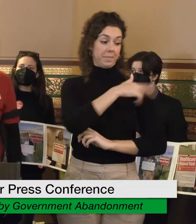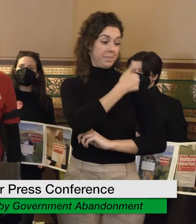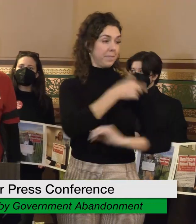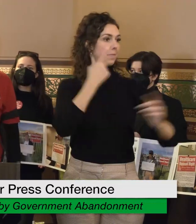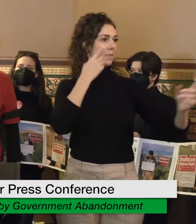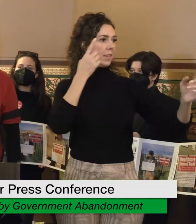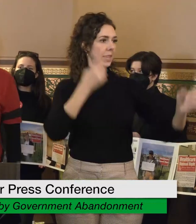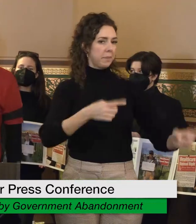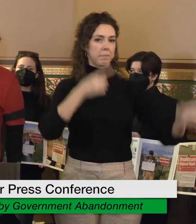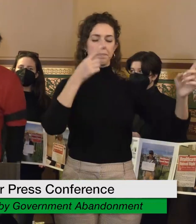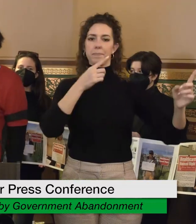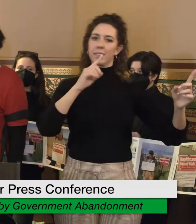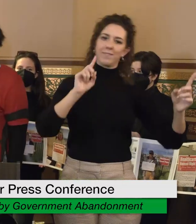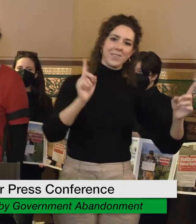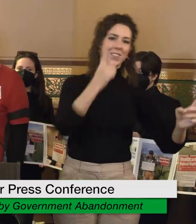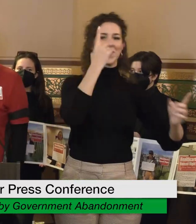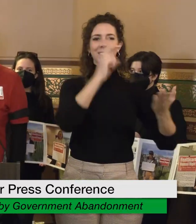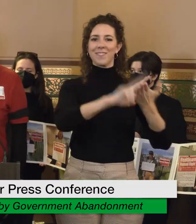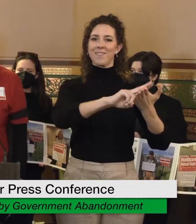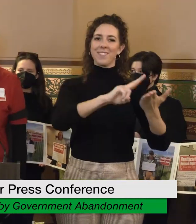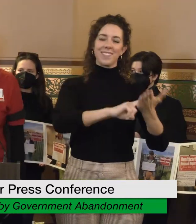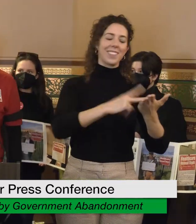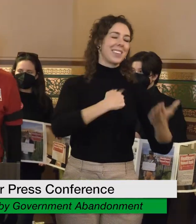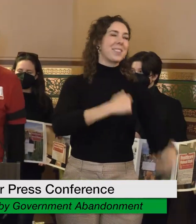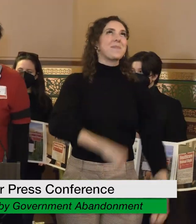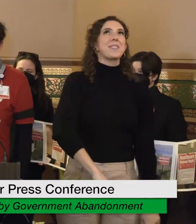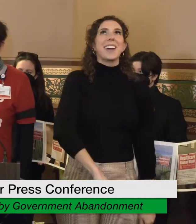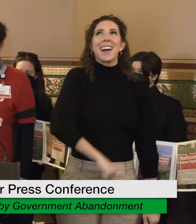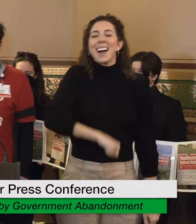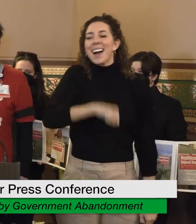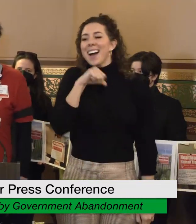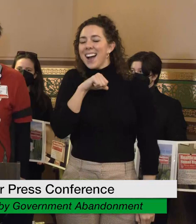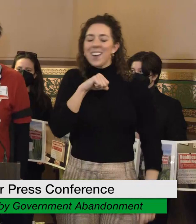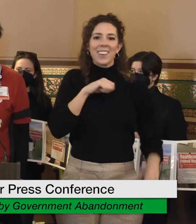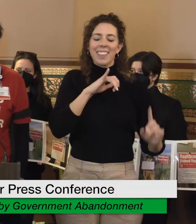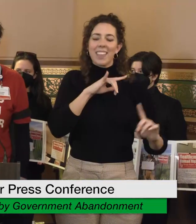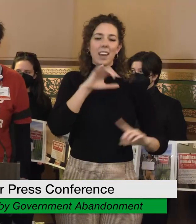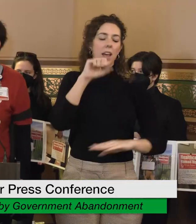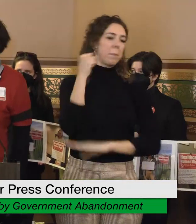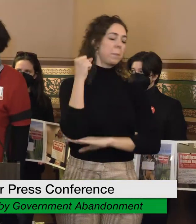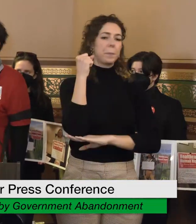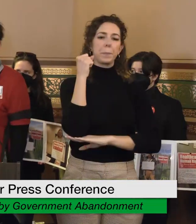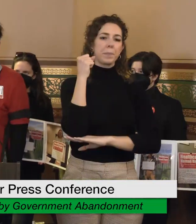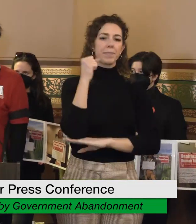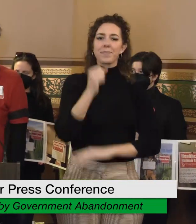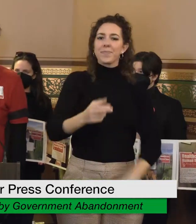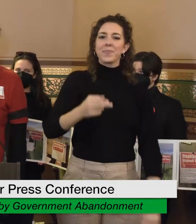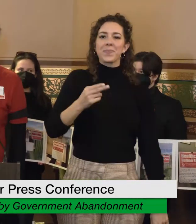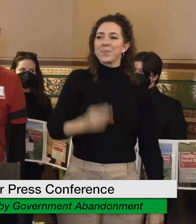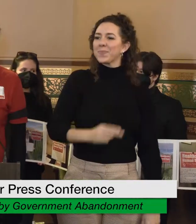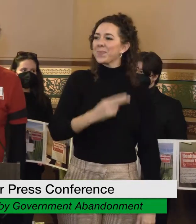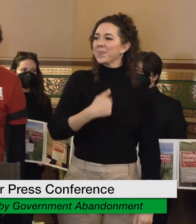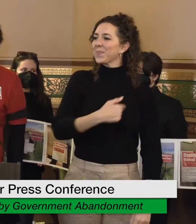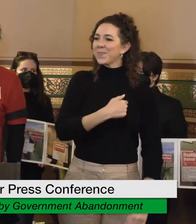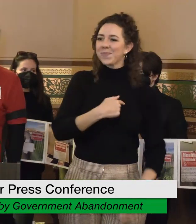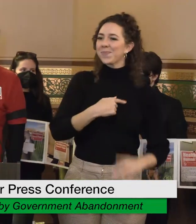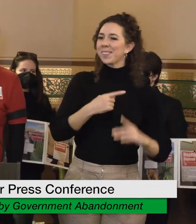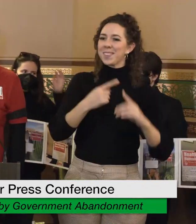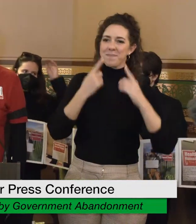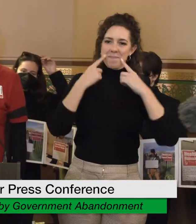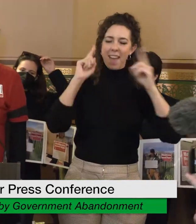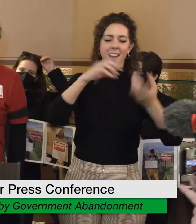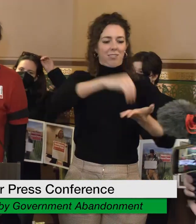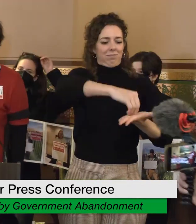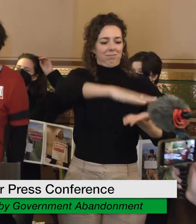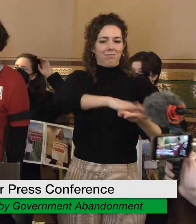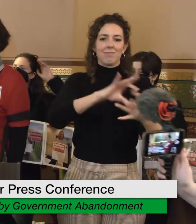first contract. And we are so proud of the historic wins we were able to secure around